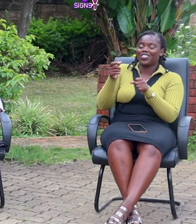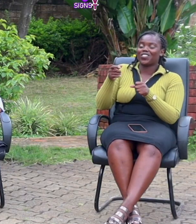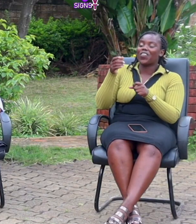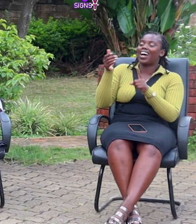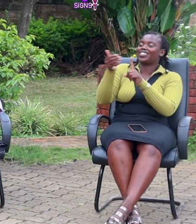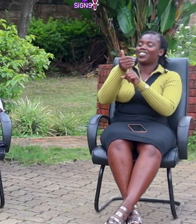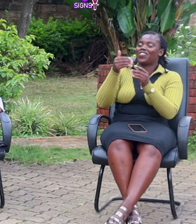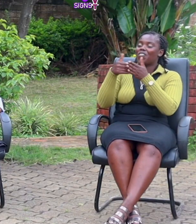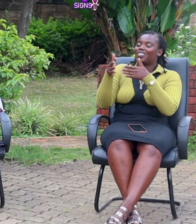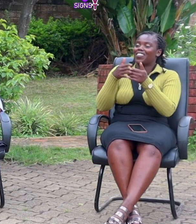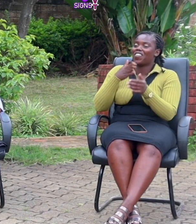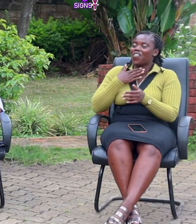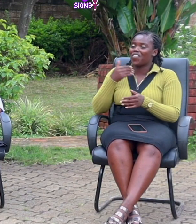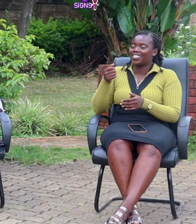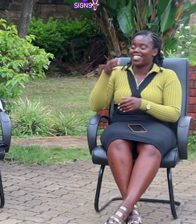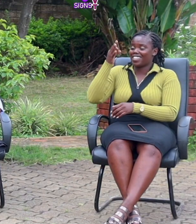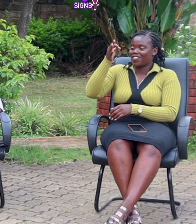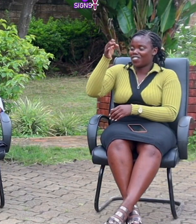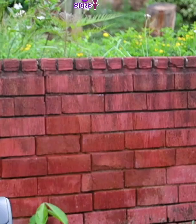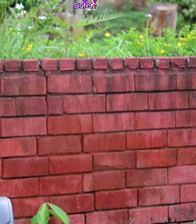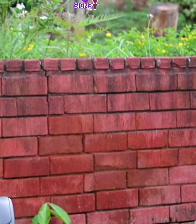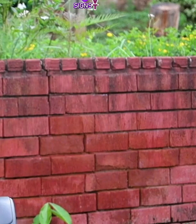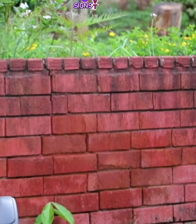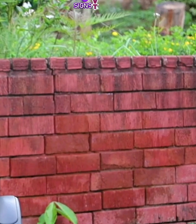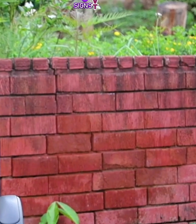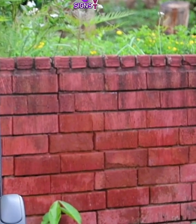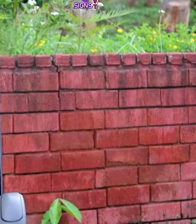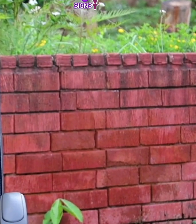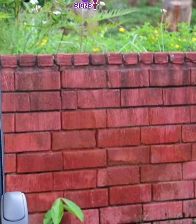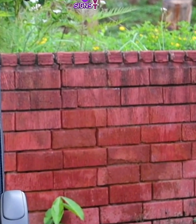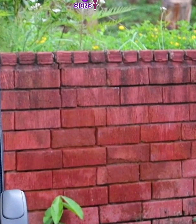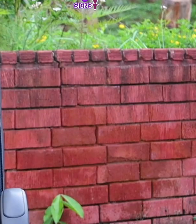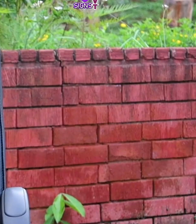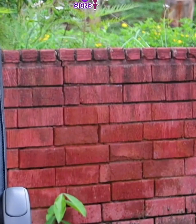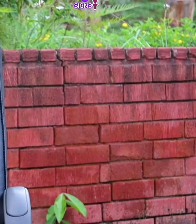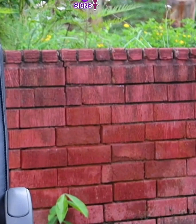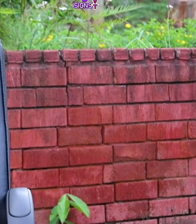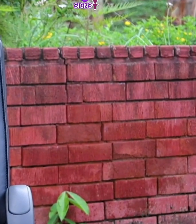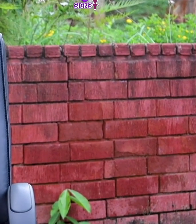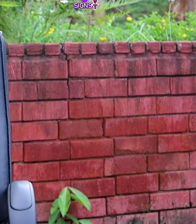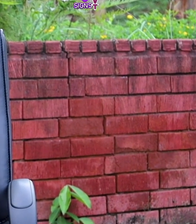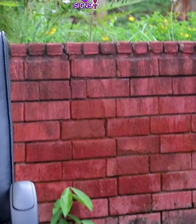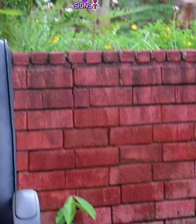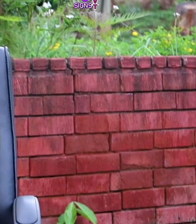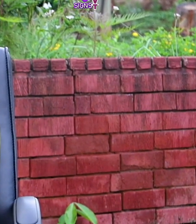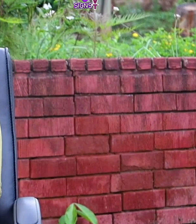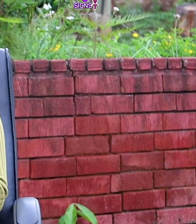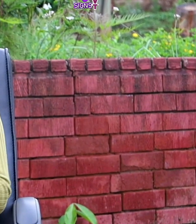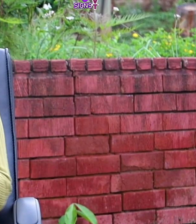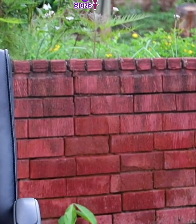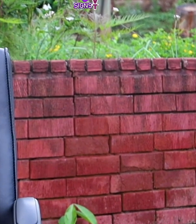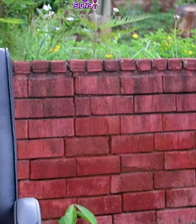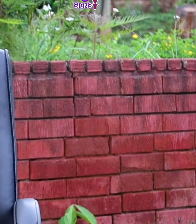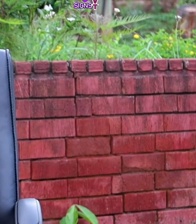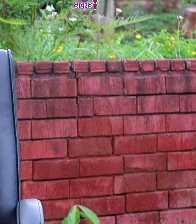Interesting, Deborah. Continue with what you are doing so that you can achieve your goals. As you have said, there is a lot of